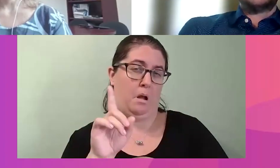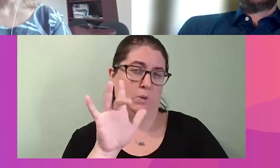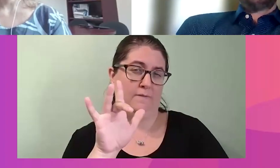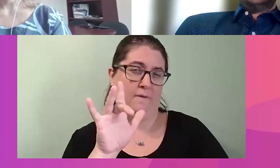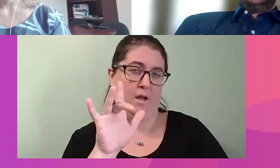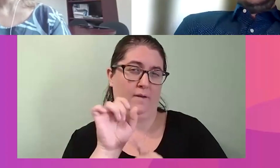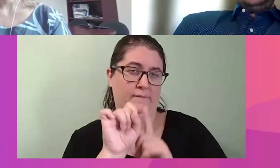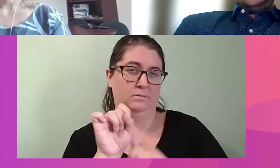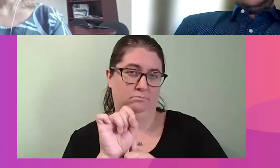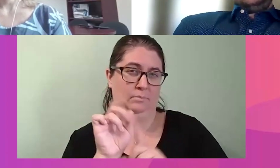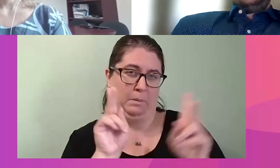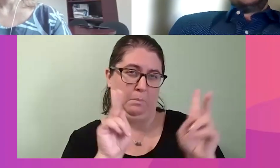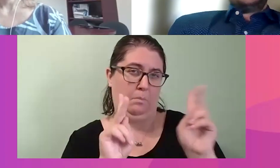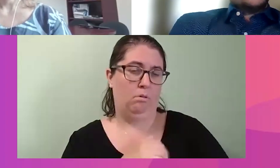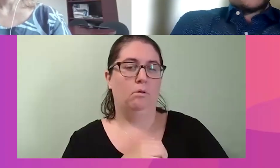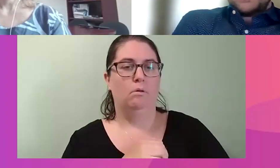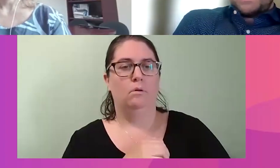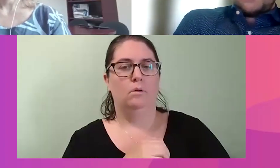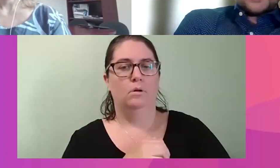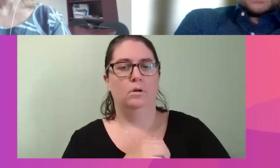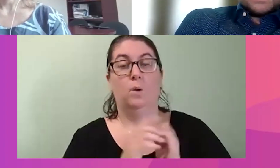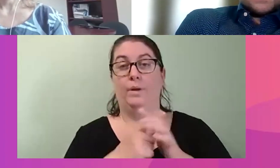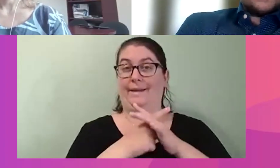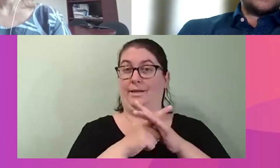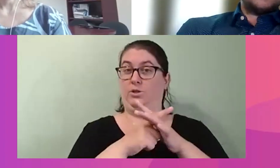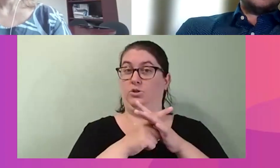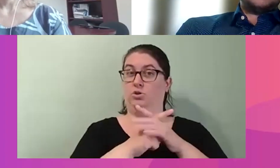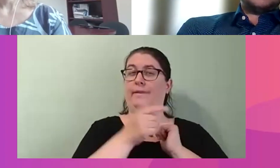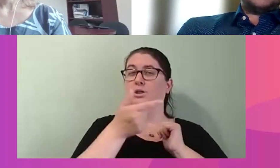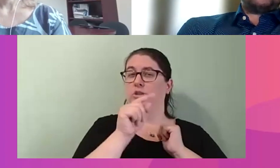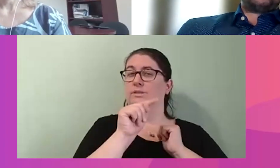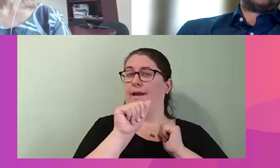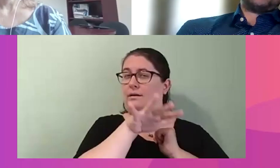cases, and we initially started in the GTA,